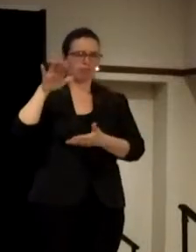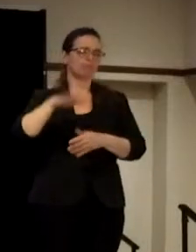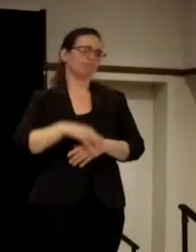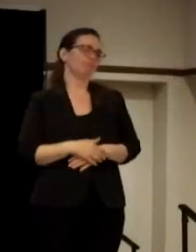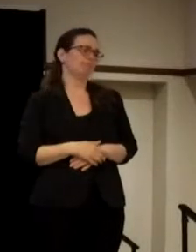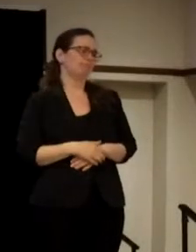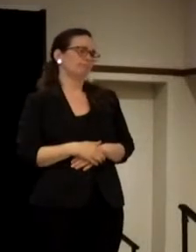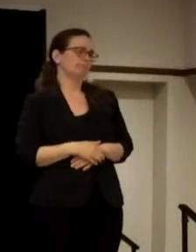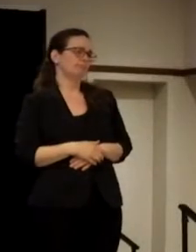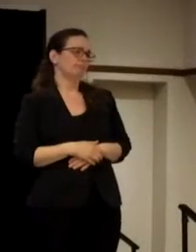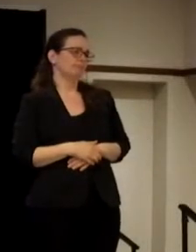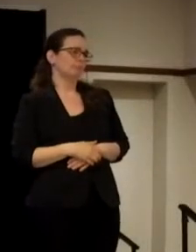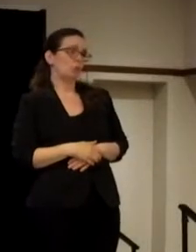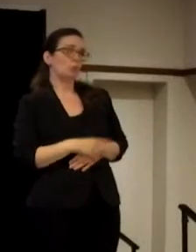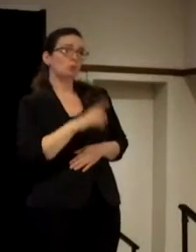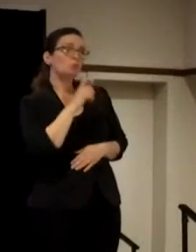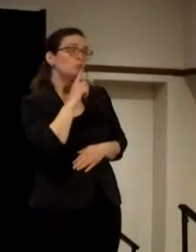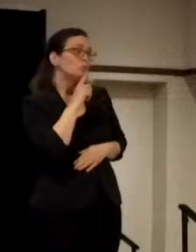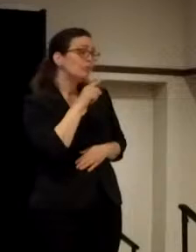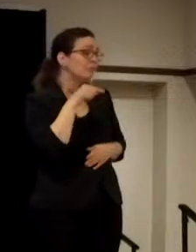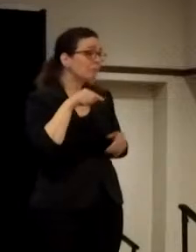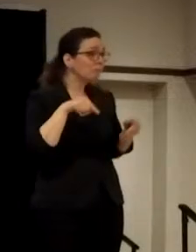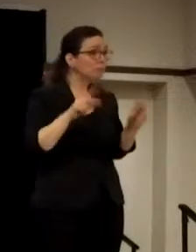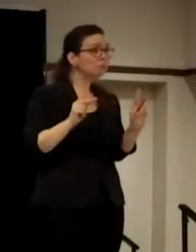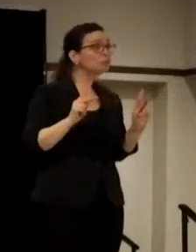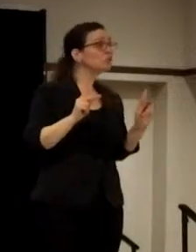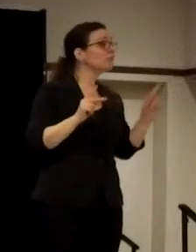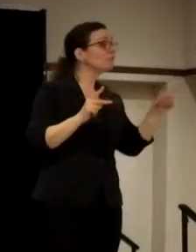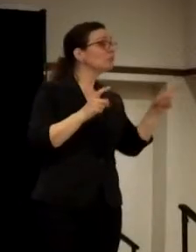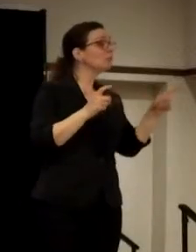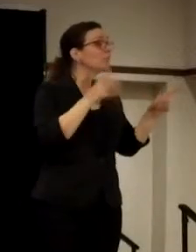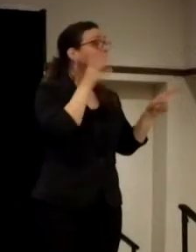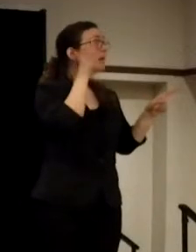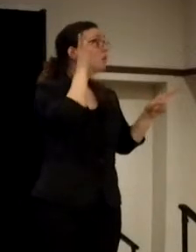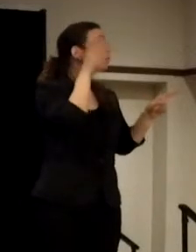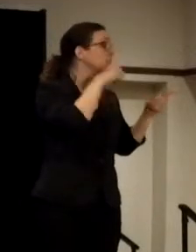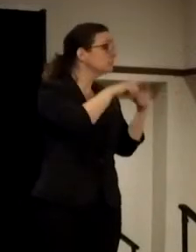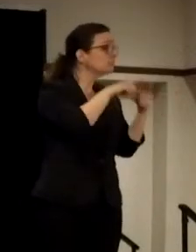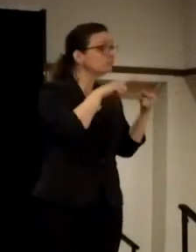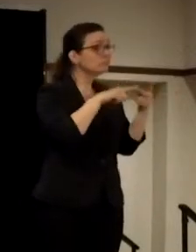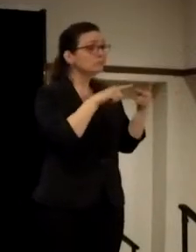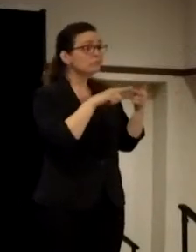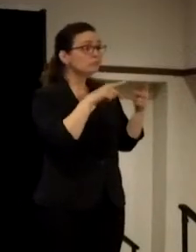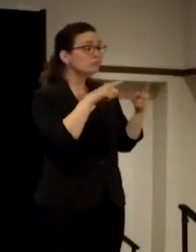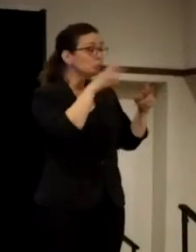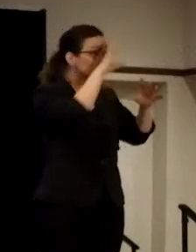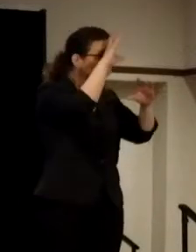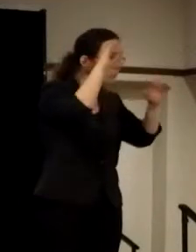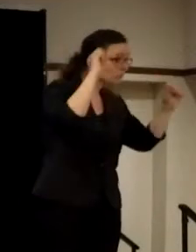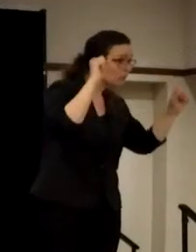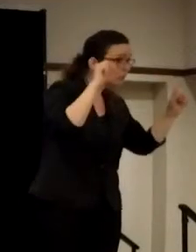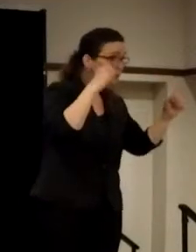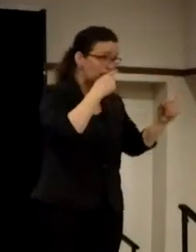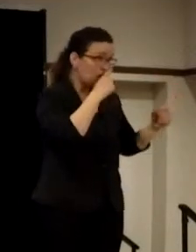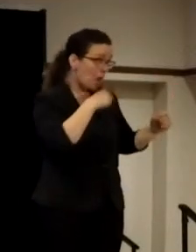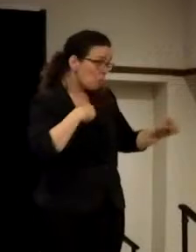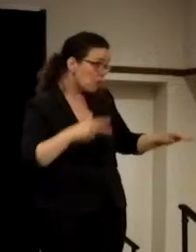us getting consent from parents and then bringing kids down here, or us going to some of the larger schools.